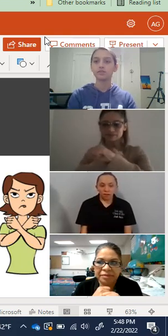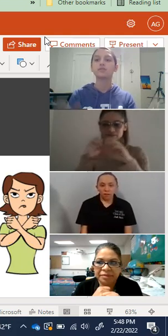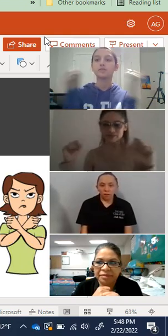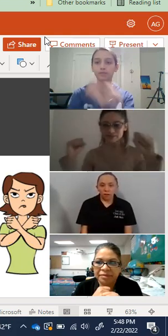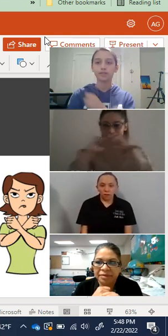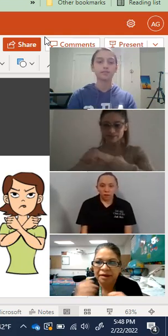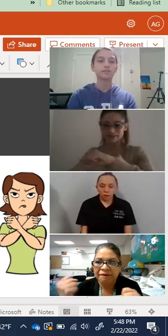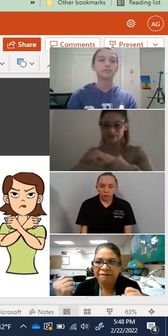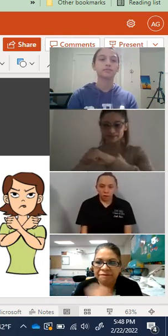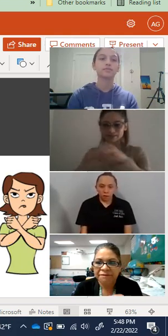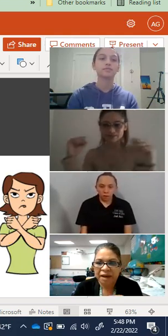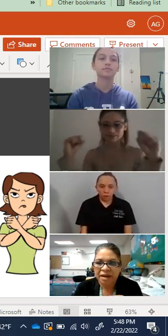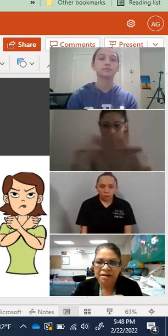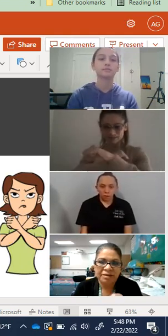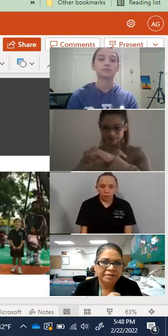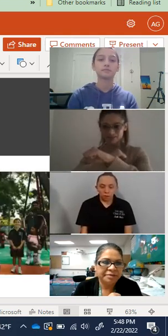Right?